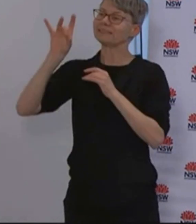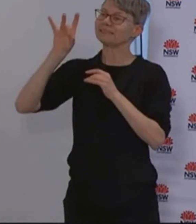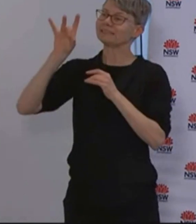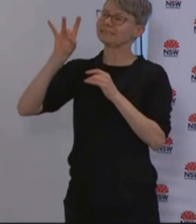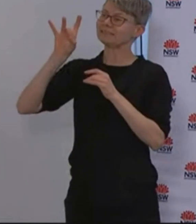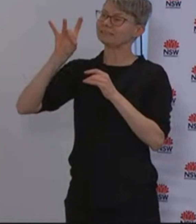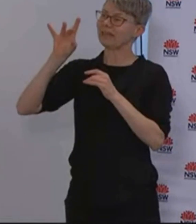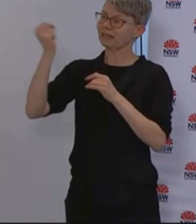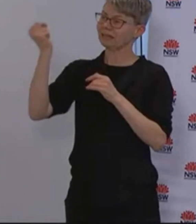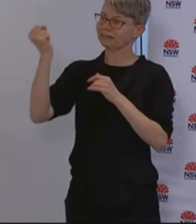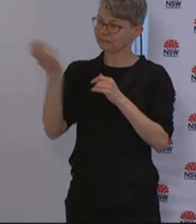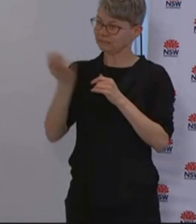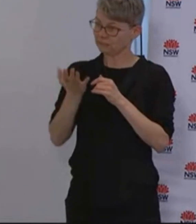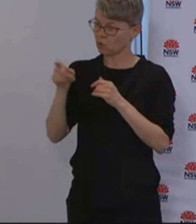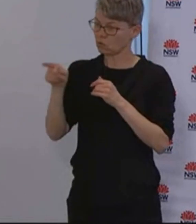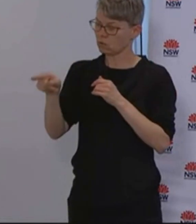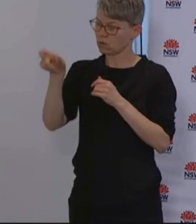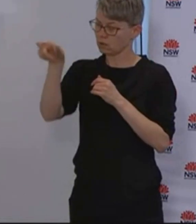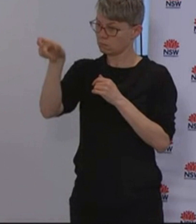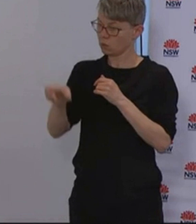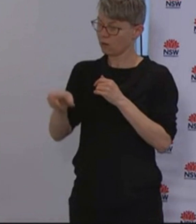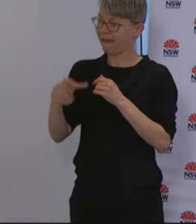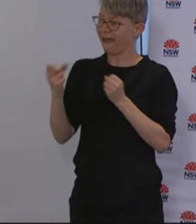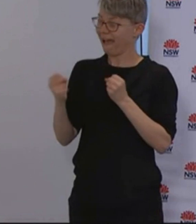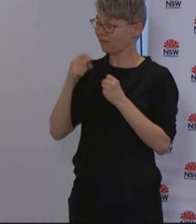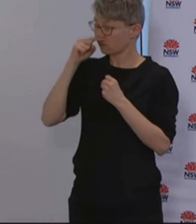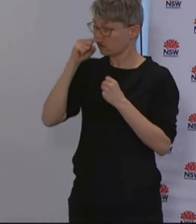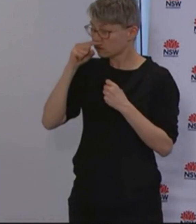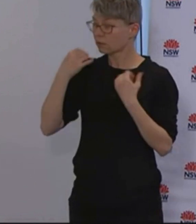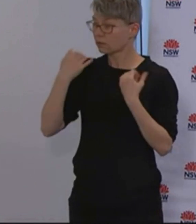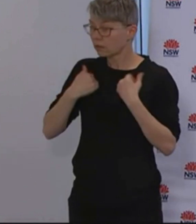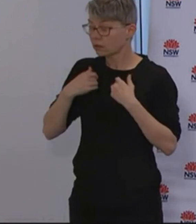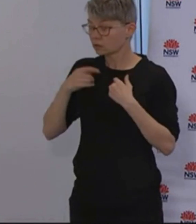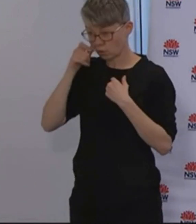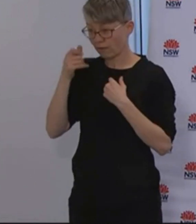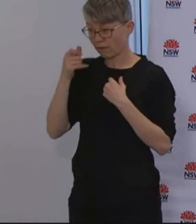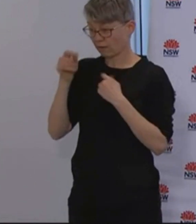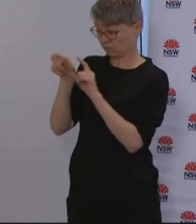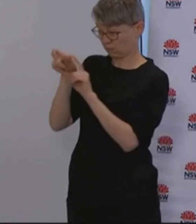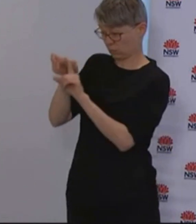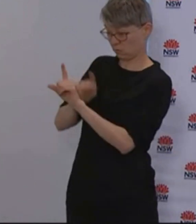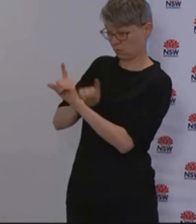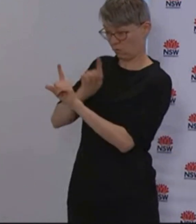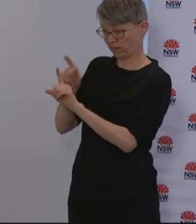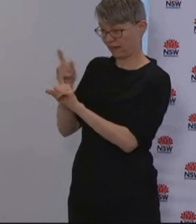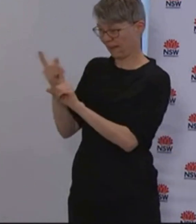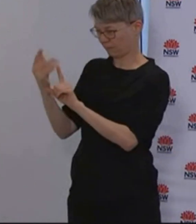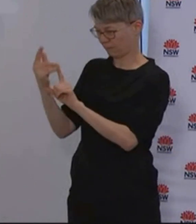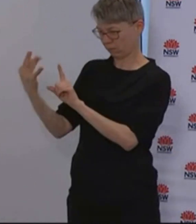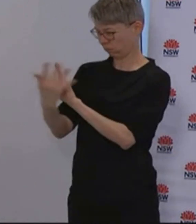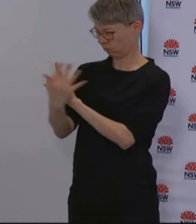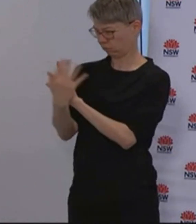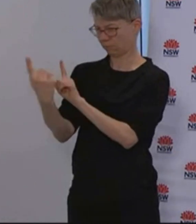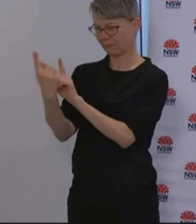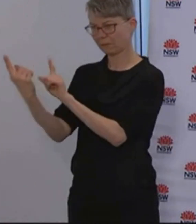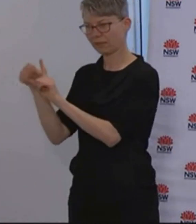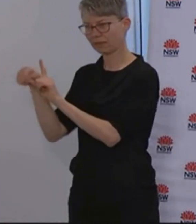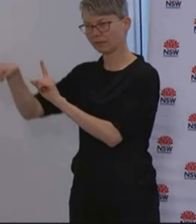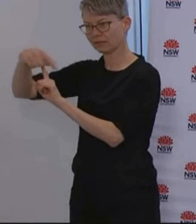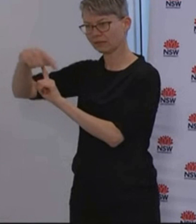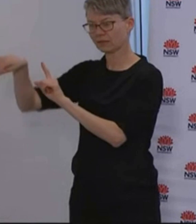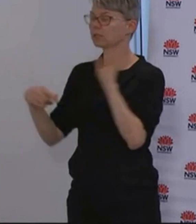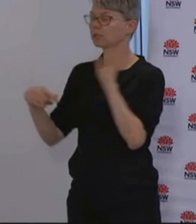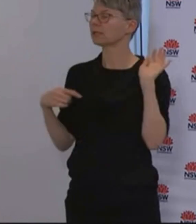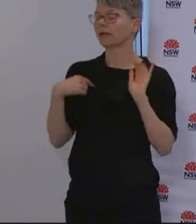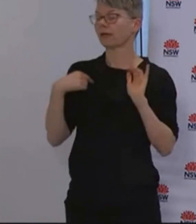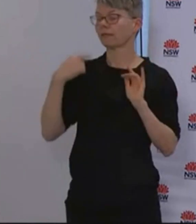Star Casino symptomatic? And how many people do you know yet were exposed to that person? My understanding is that the person did not